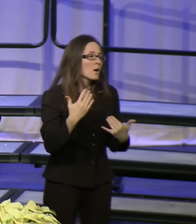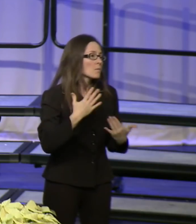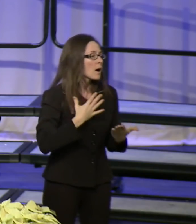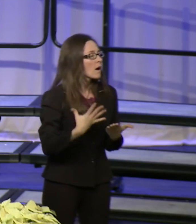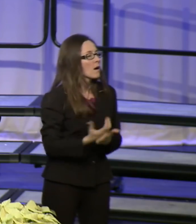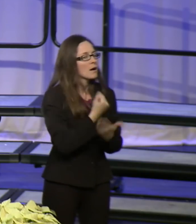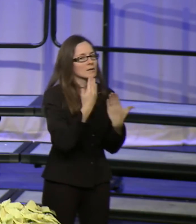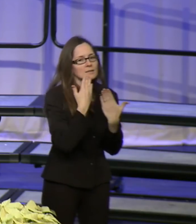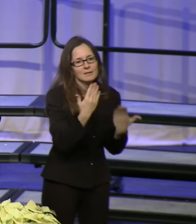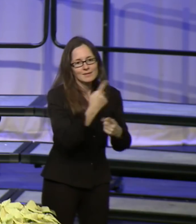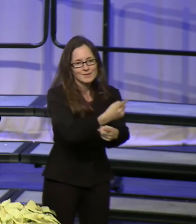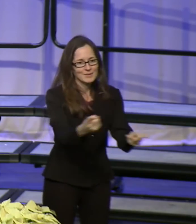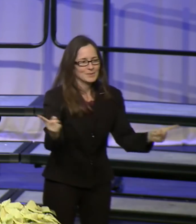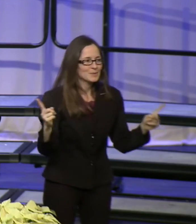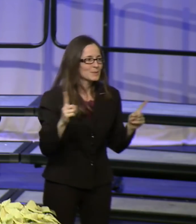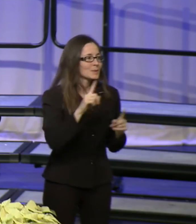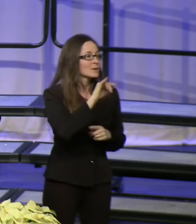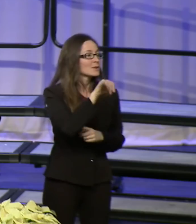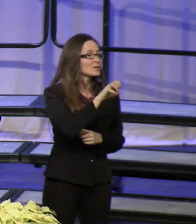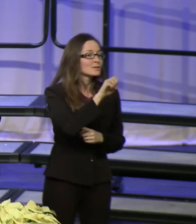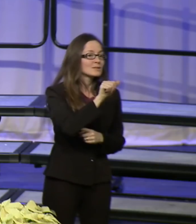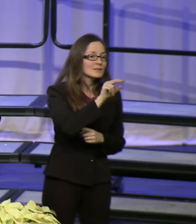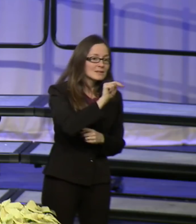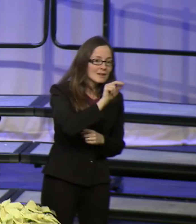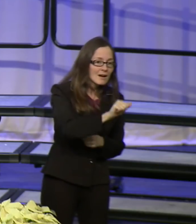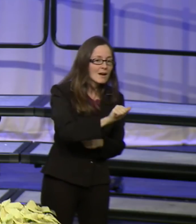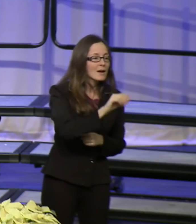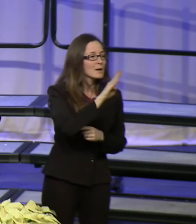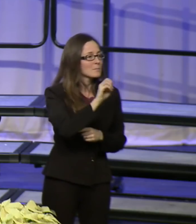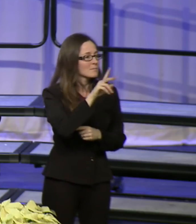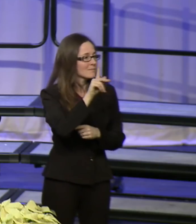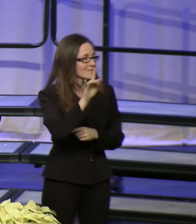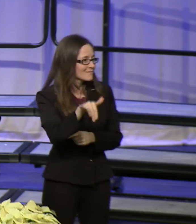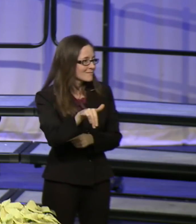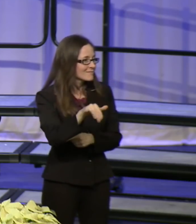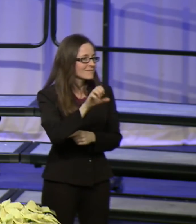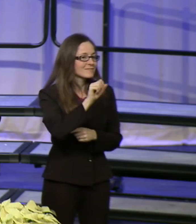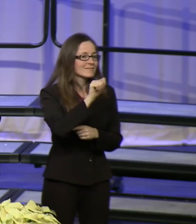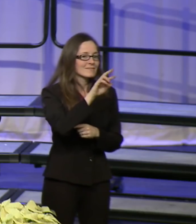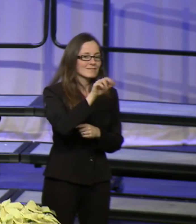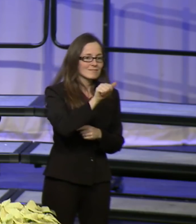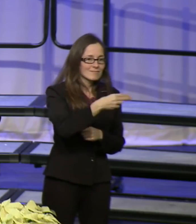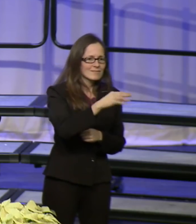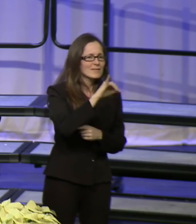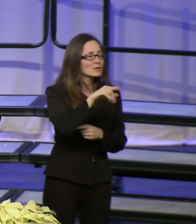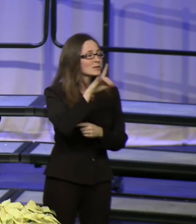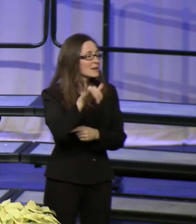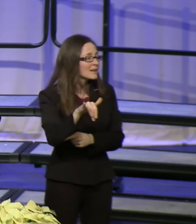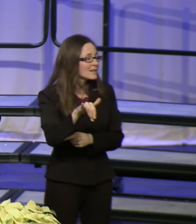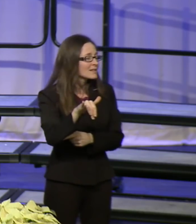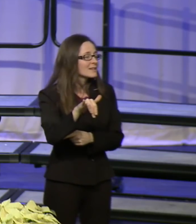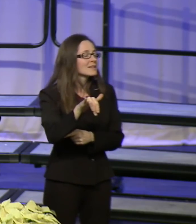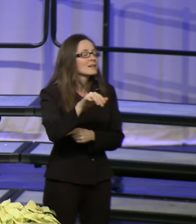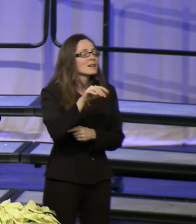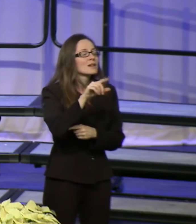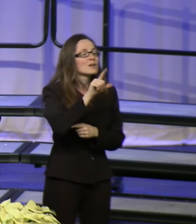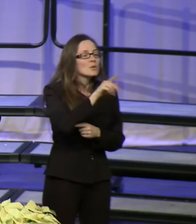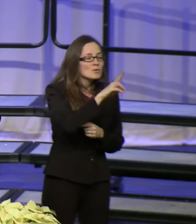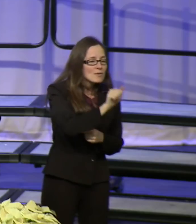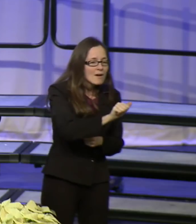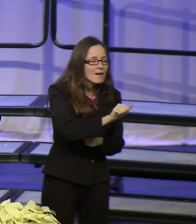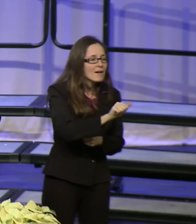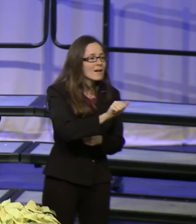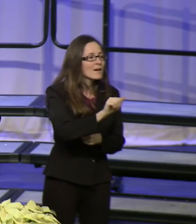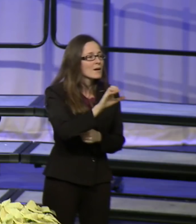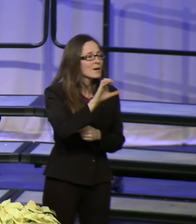Gina and Becky, Don and Sherry and Nikki and Wendy, Sarah and Jill and Laura and Leslie, Ying and Yanming, Corliss